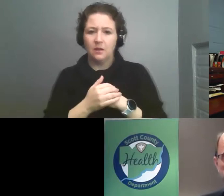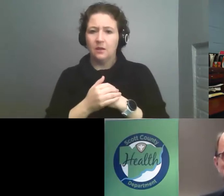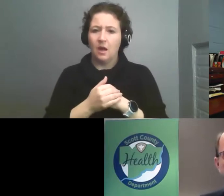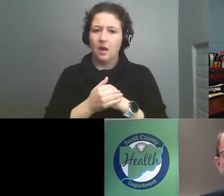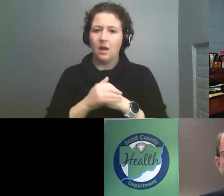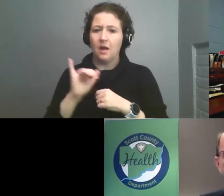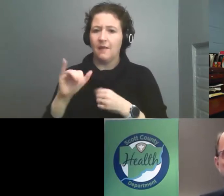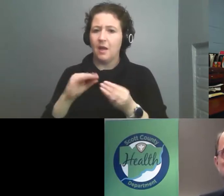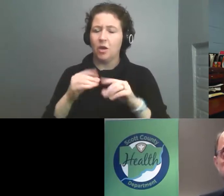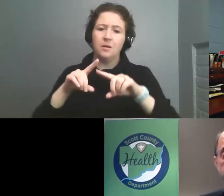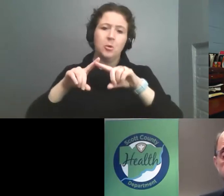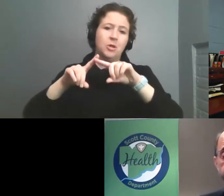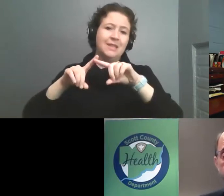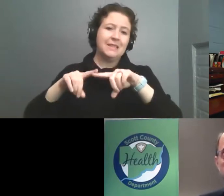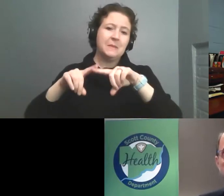That number depends on